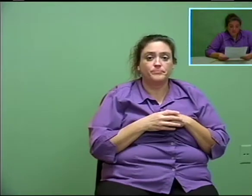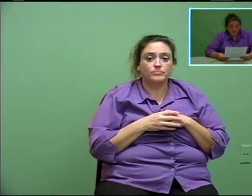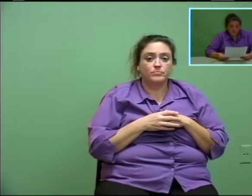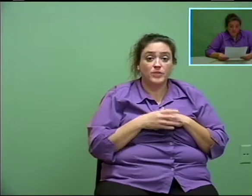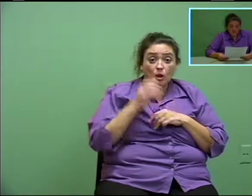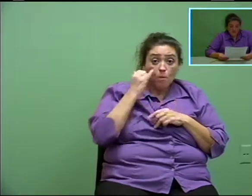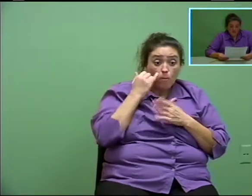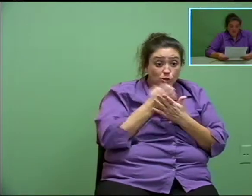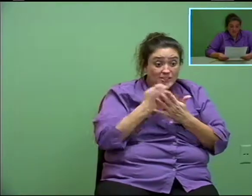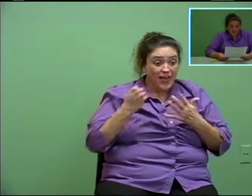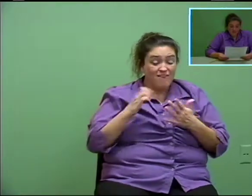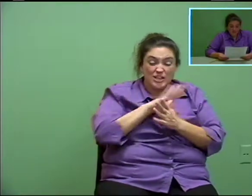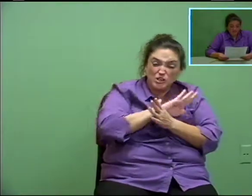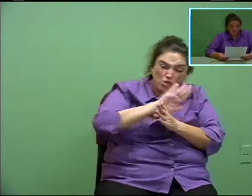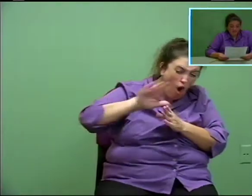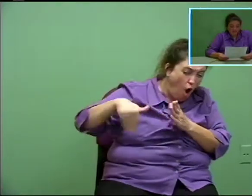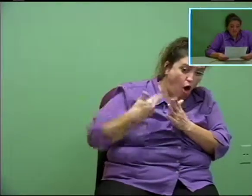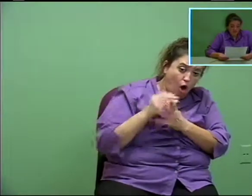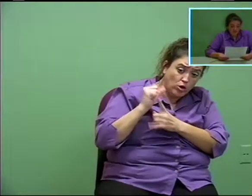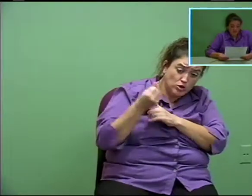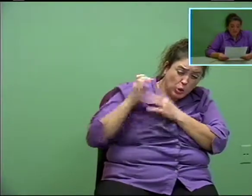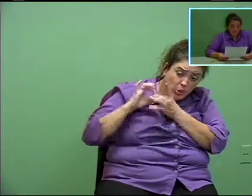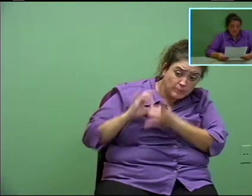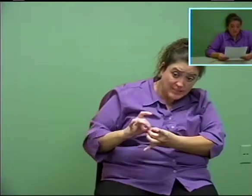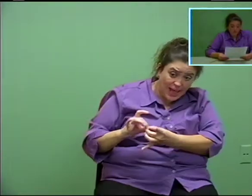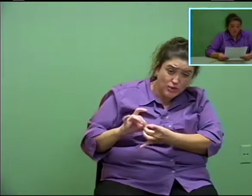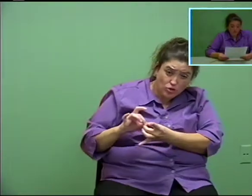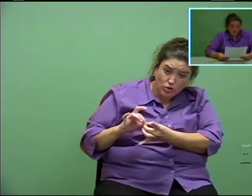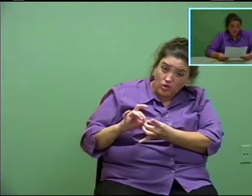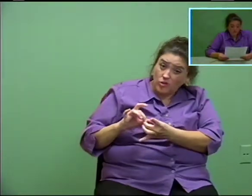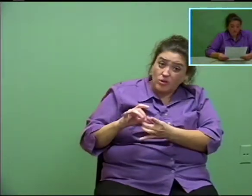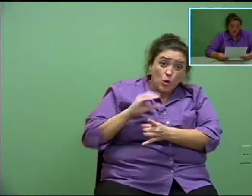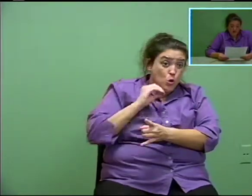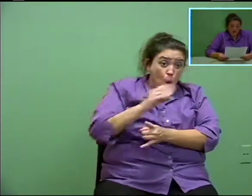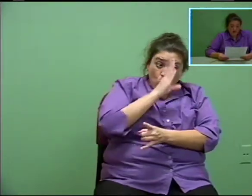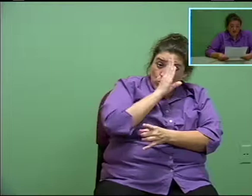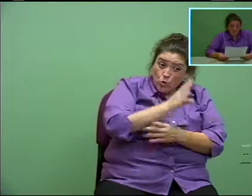before you will be justified in finding the defendant guilty,